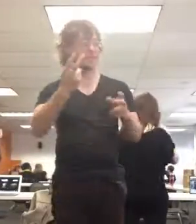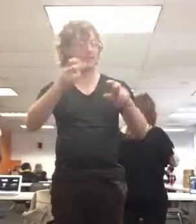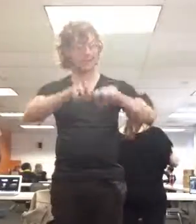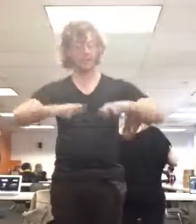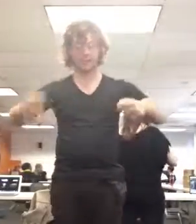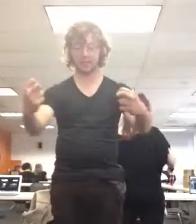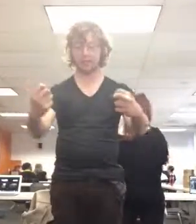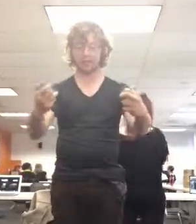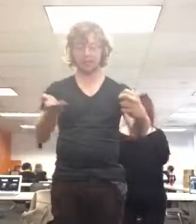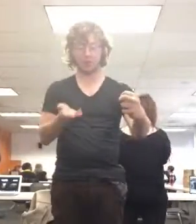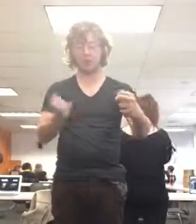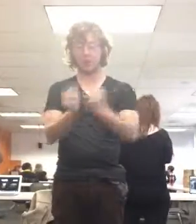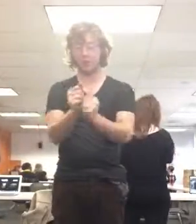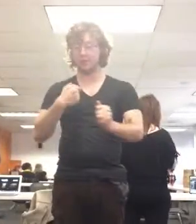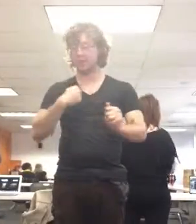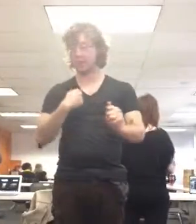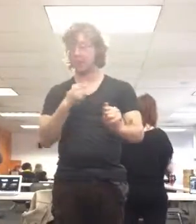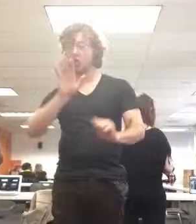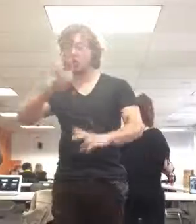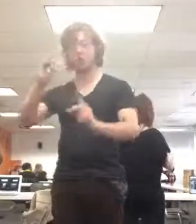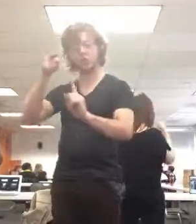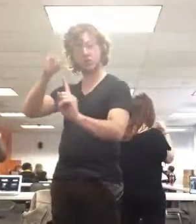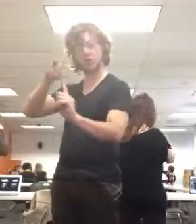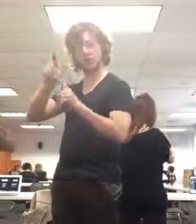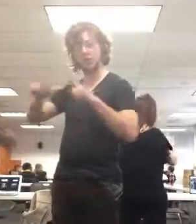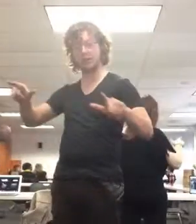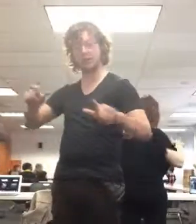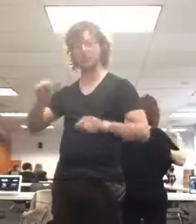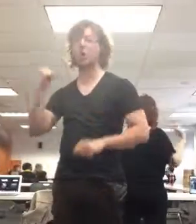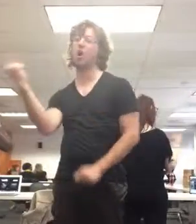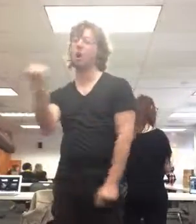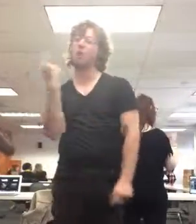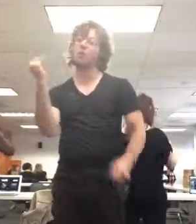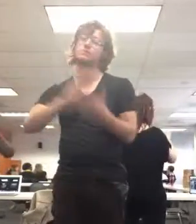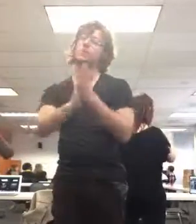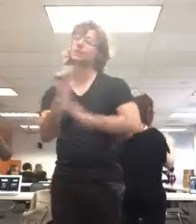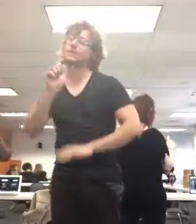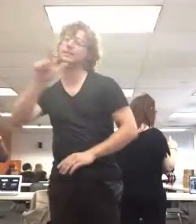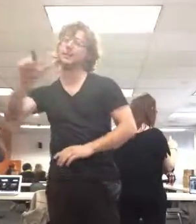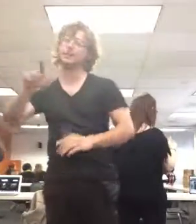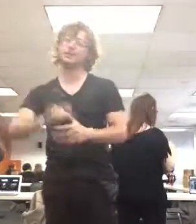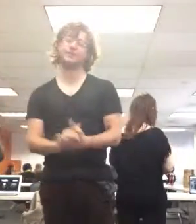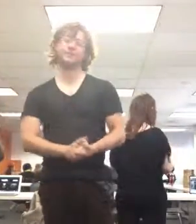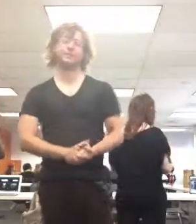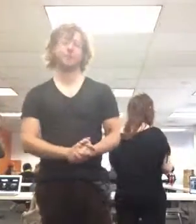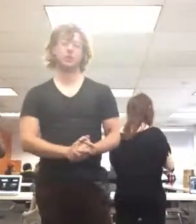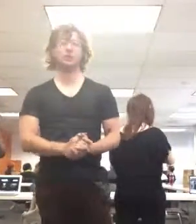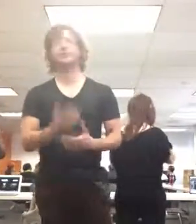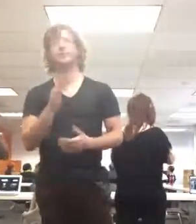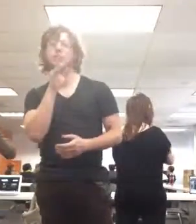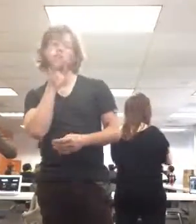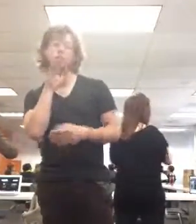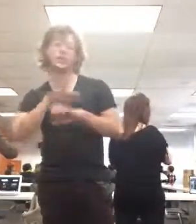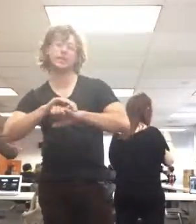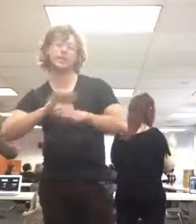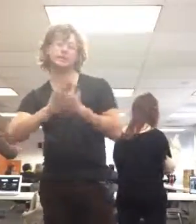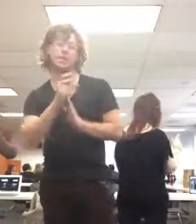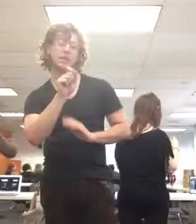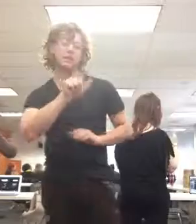with me, your target language for this class is always going to be ASL. Well, spoken English to ASL. You might go from